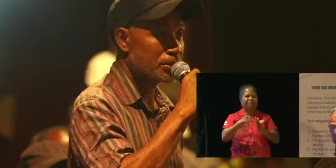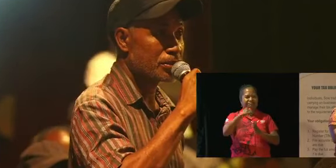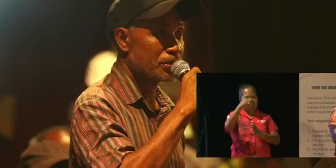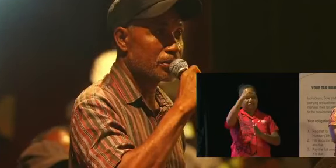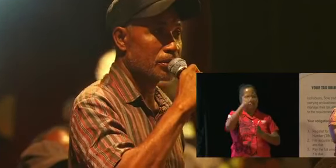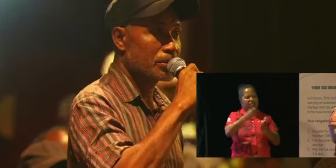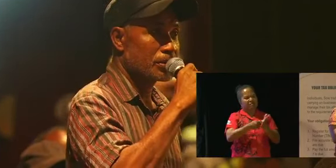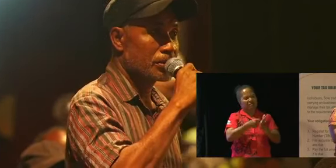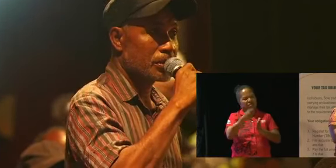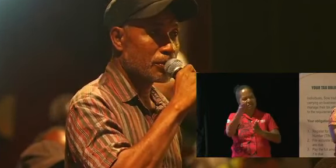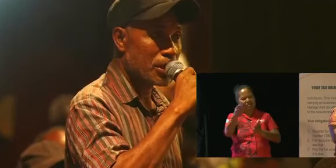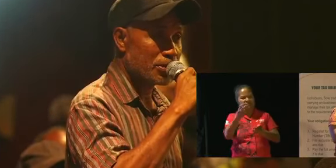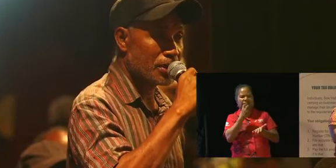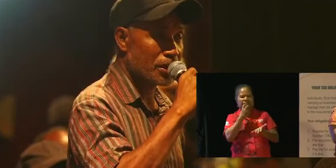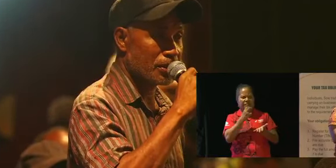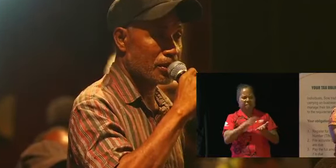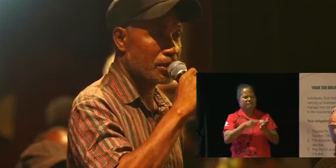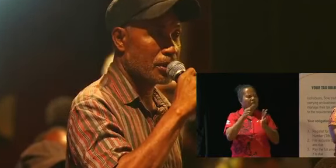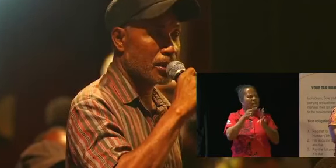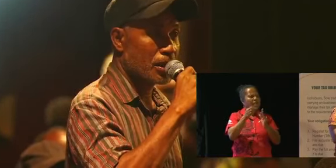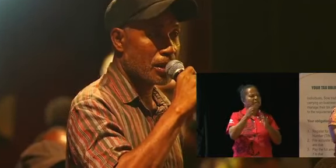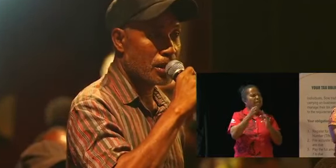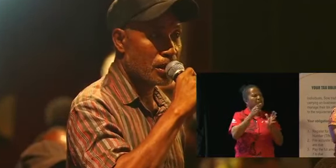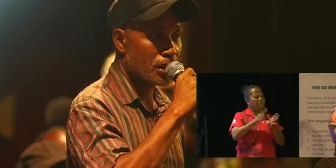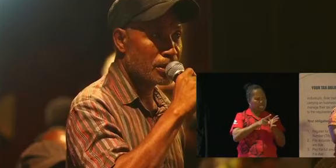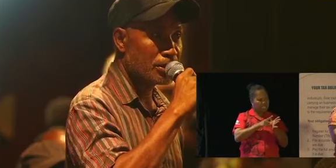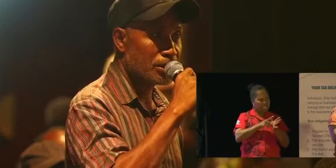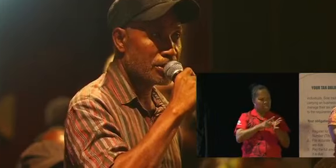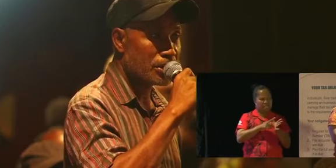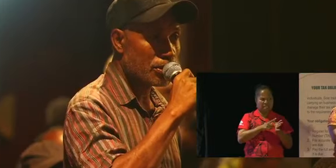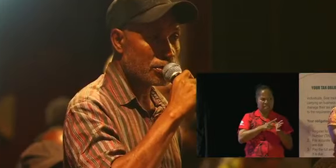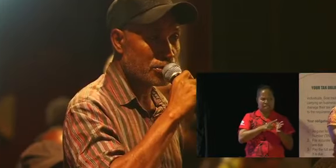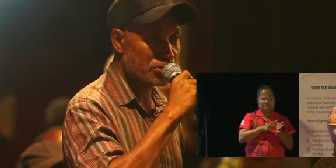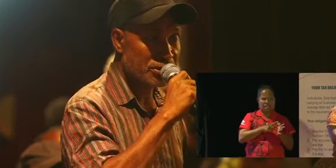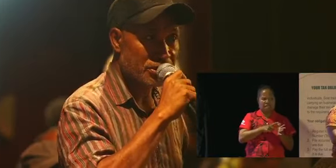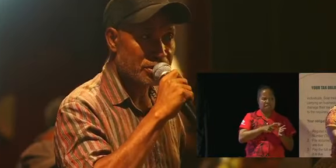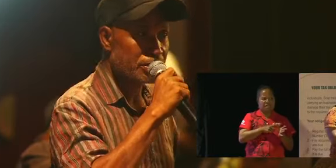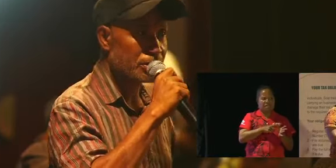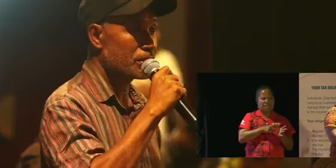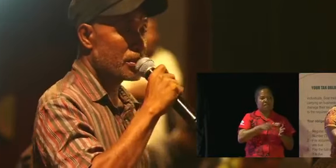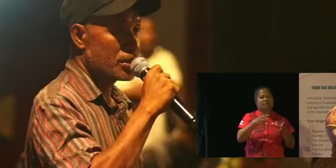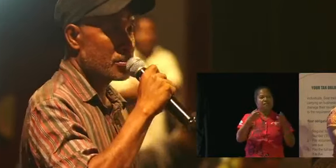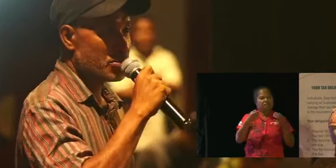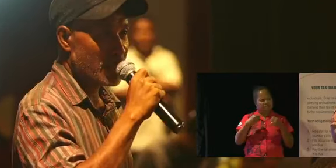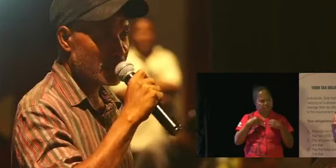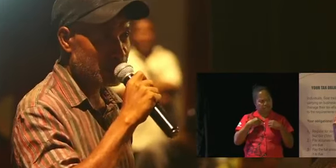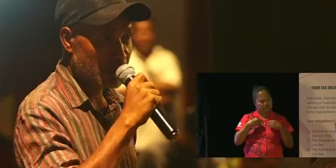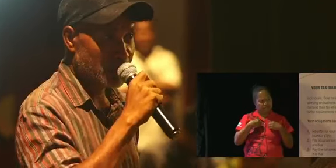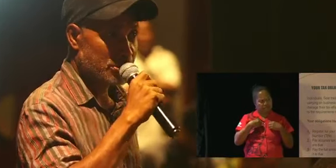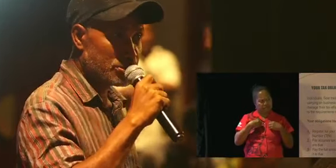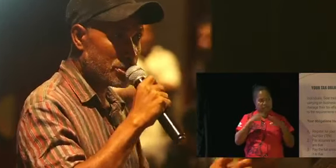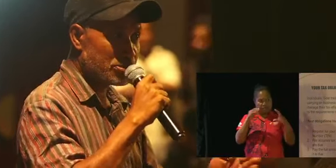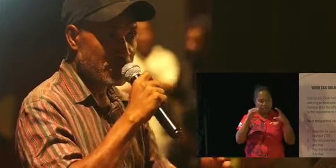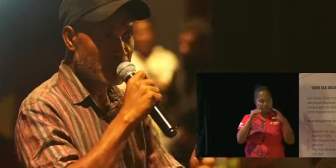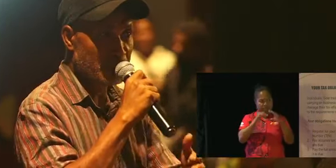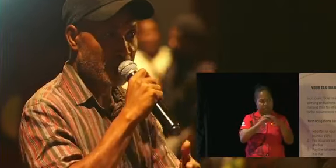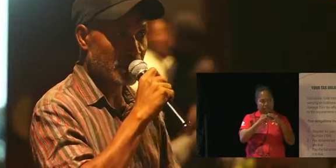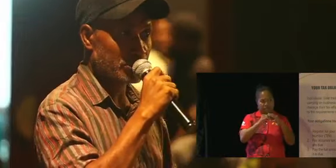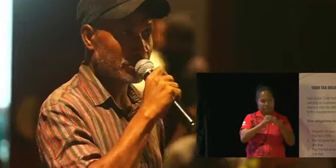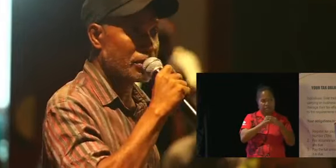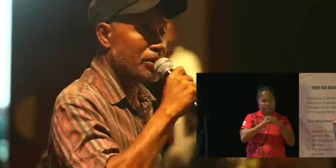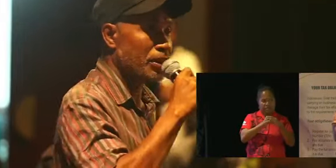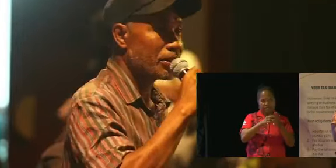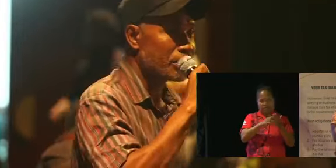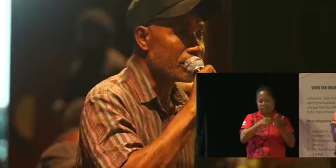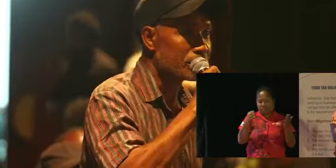payments for IPA. And during the course of business, banks will chip some money